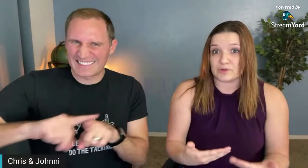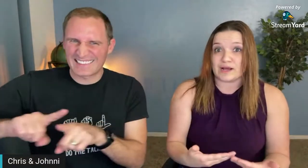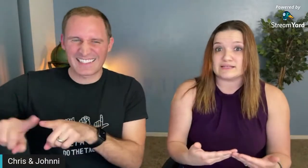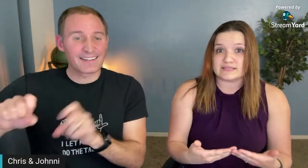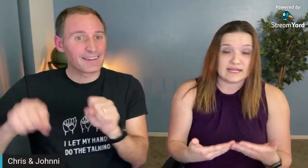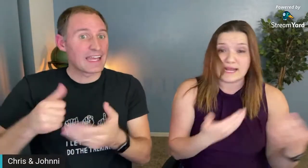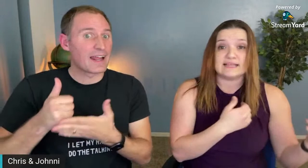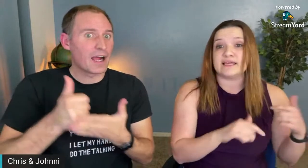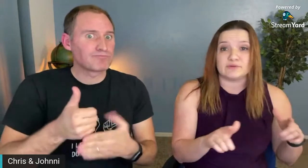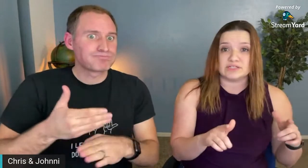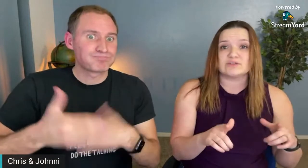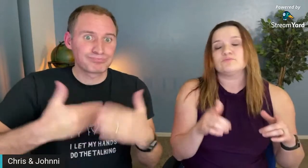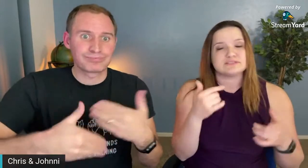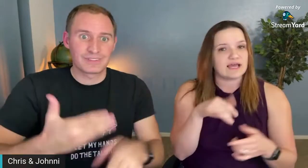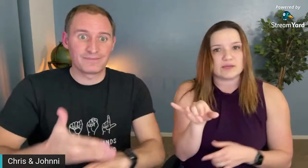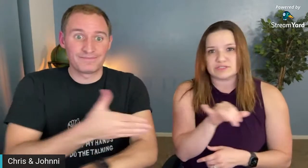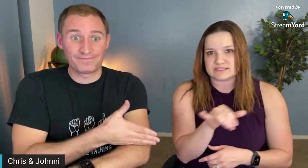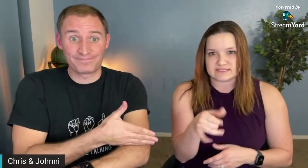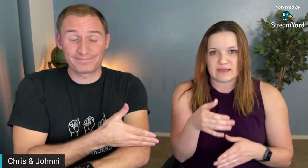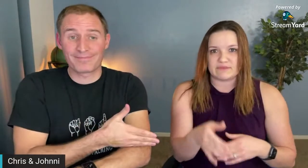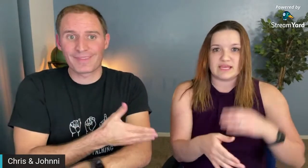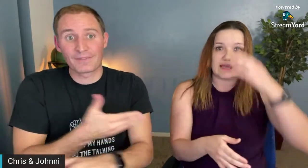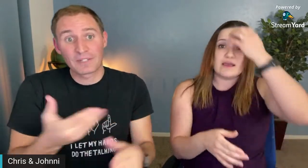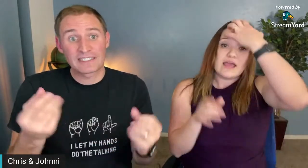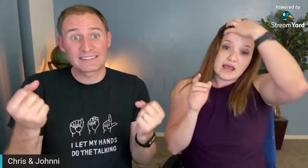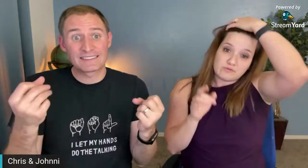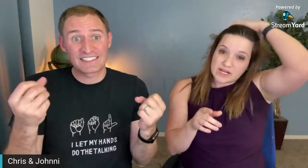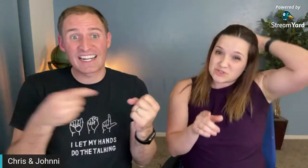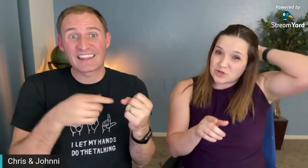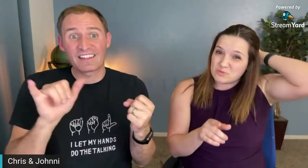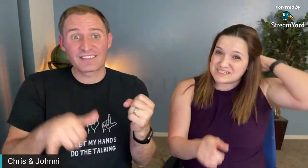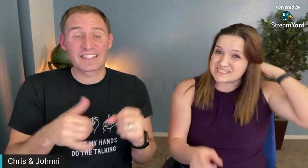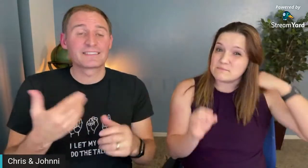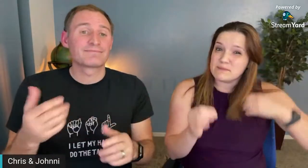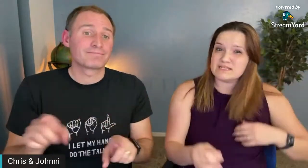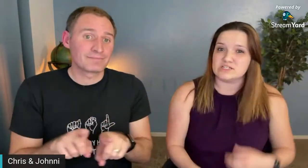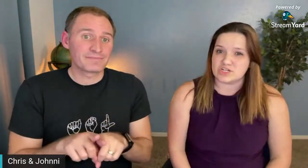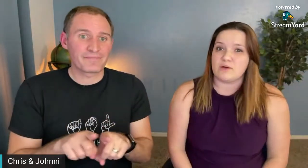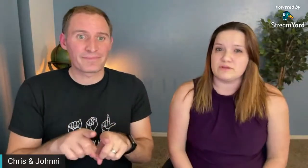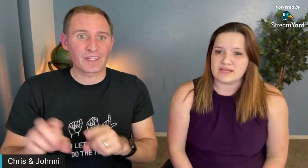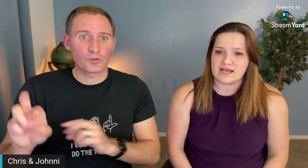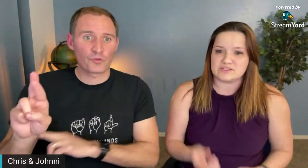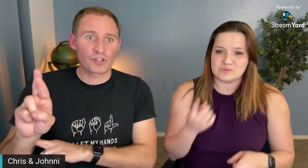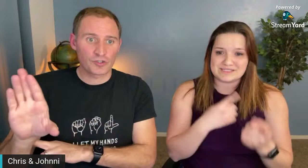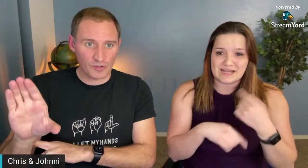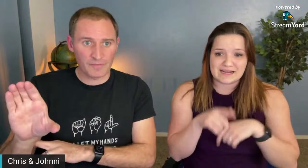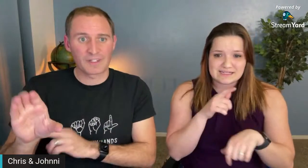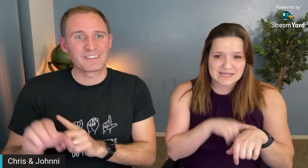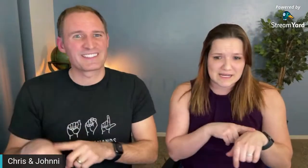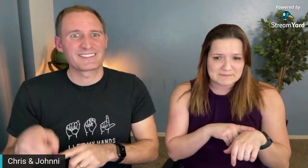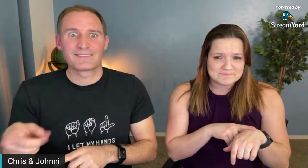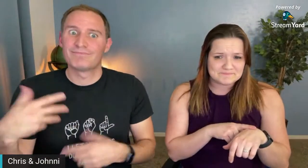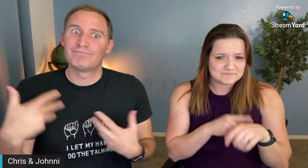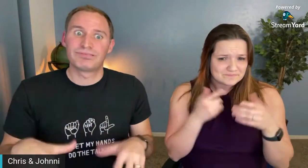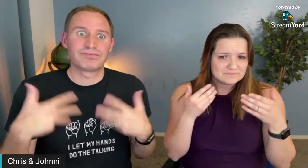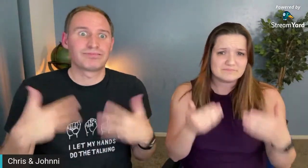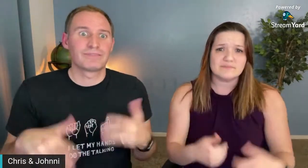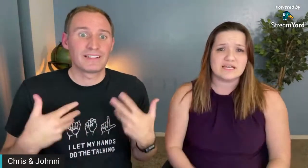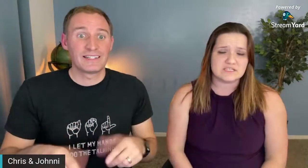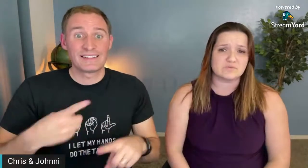progress in any language. Well, sign language is the same thing, and Rachel Coleman does an amazing job with that. So Signing Time is a